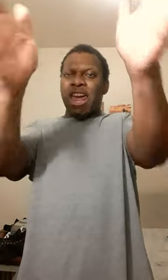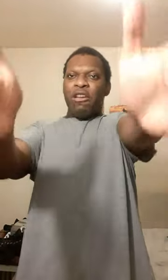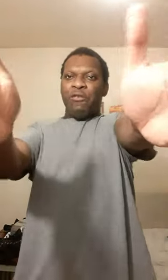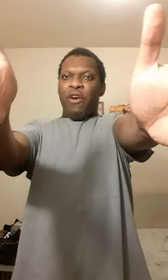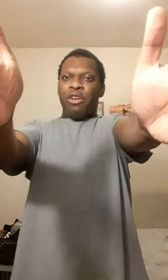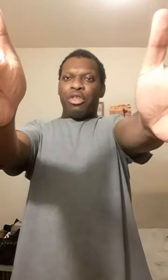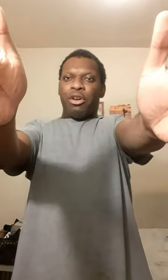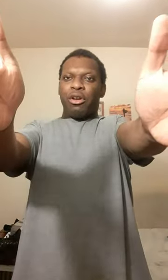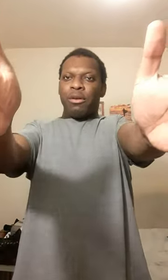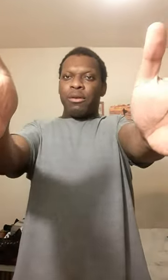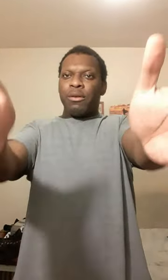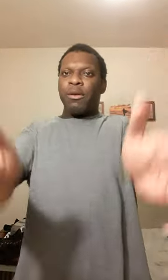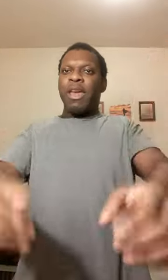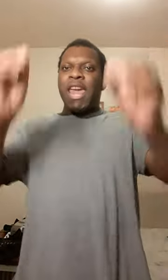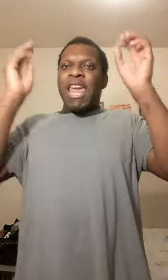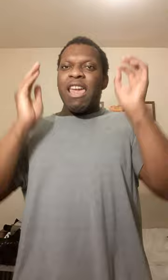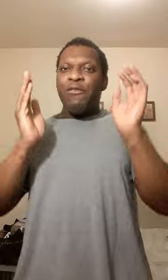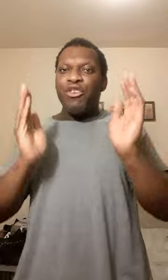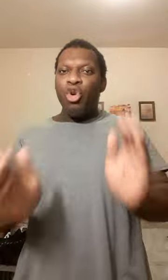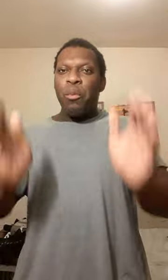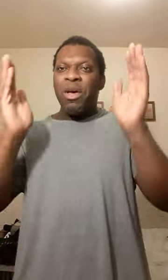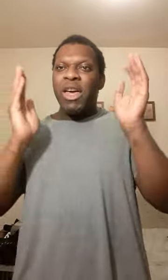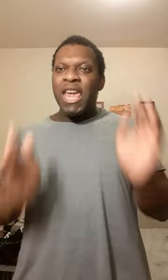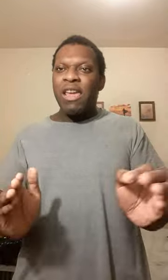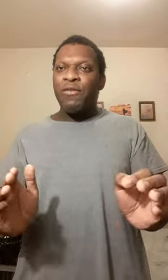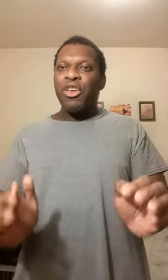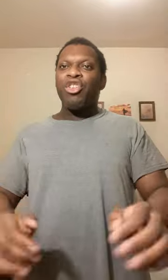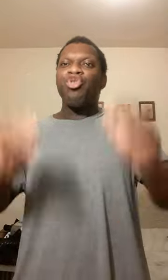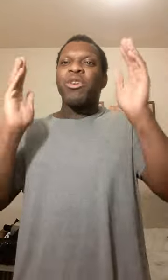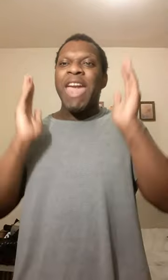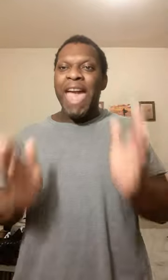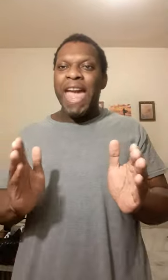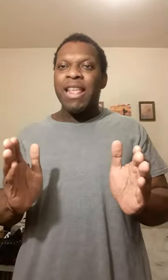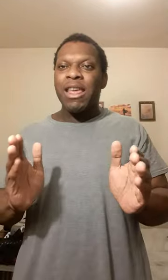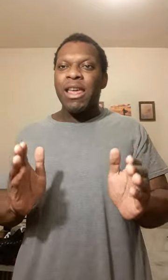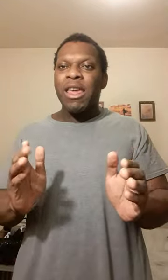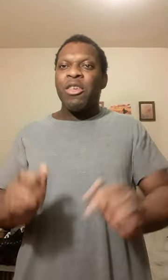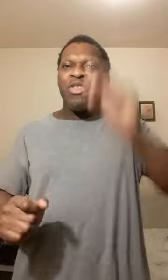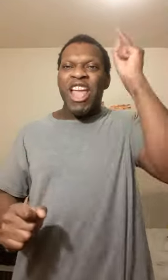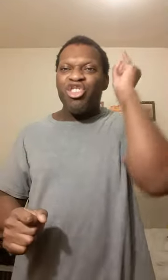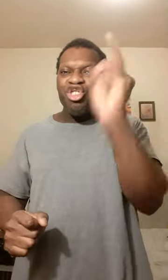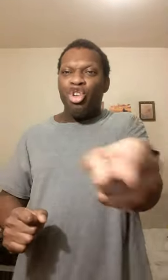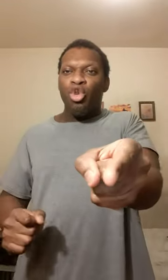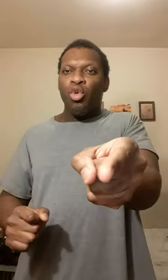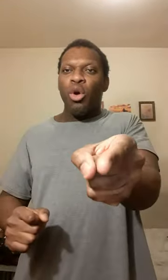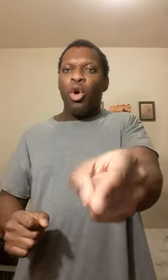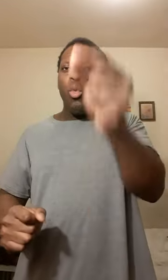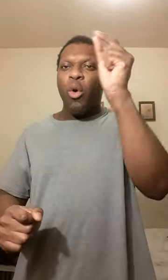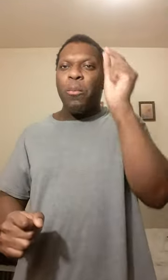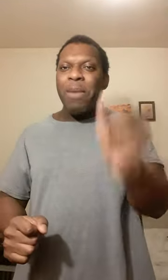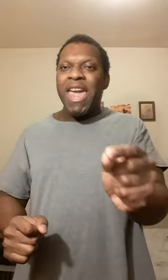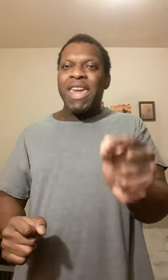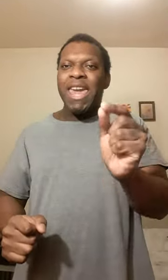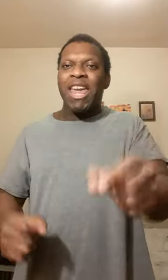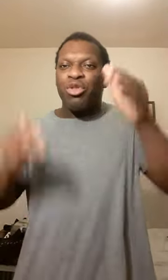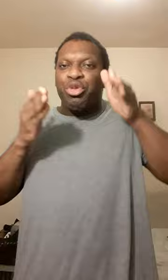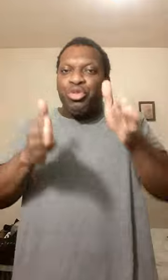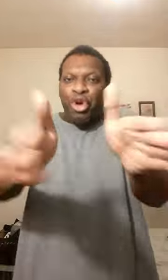little farther. If you believe you can, then you will make it through.